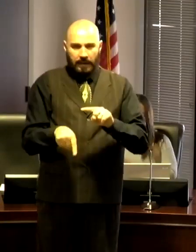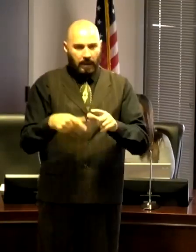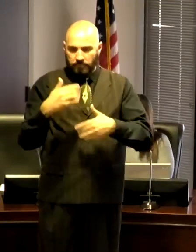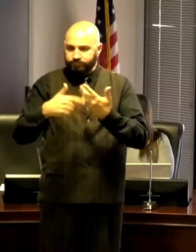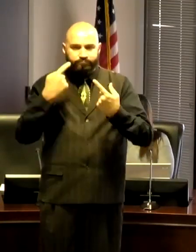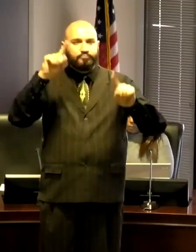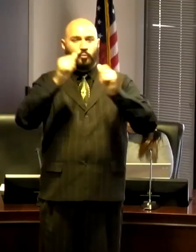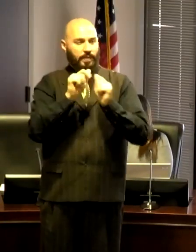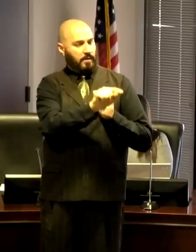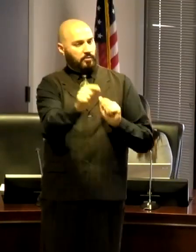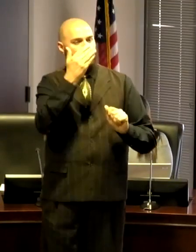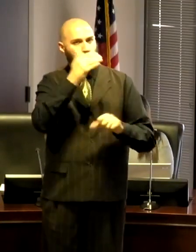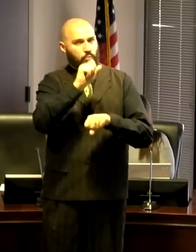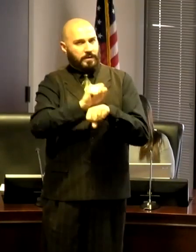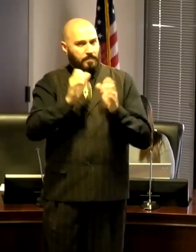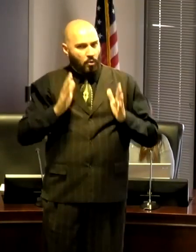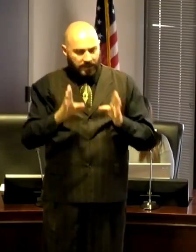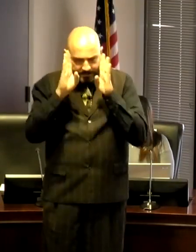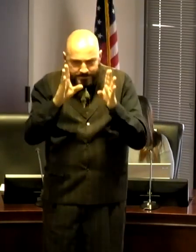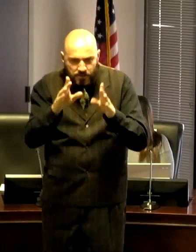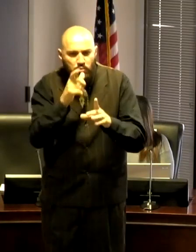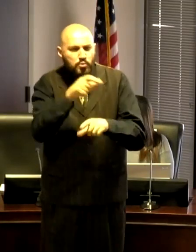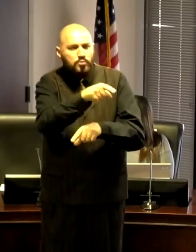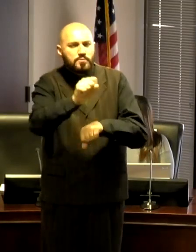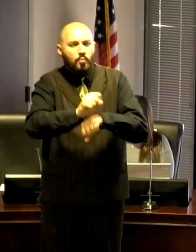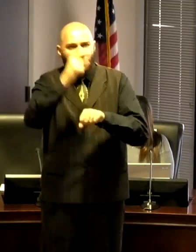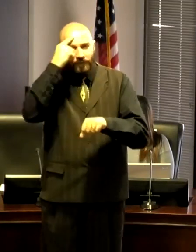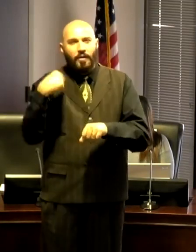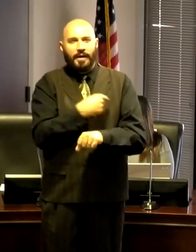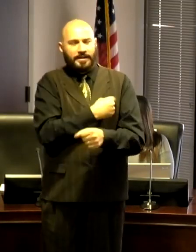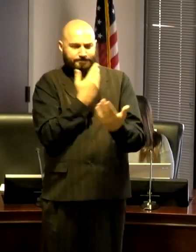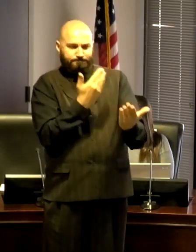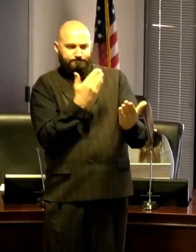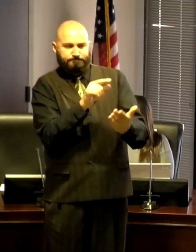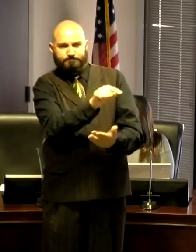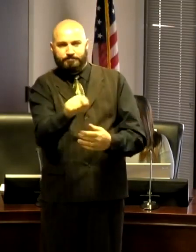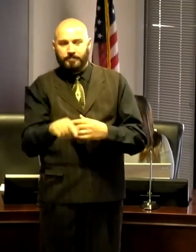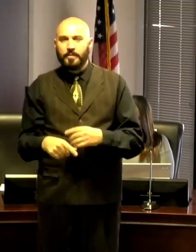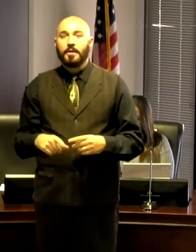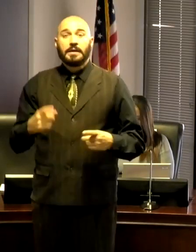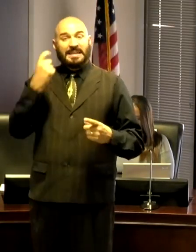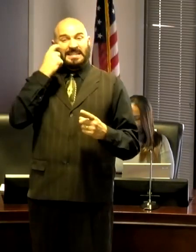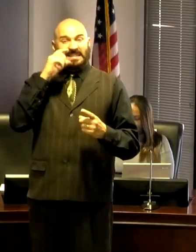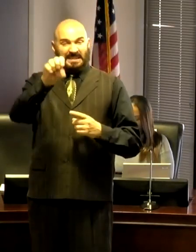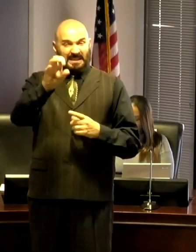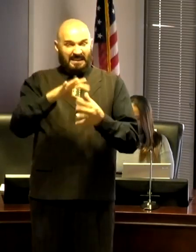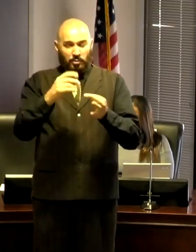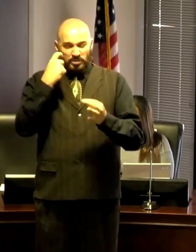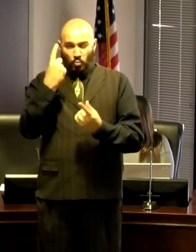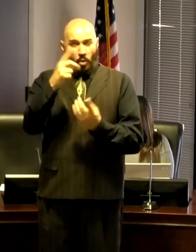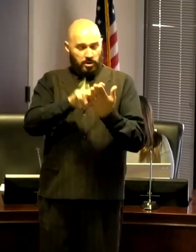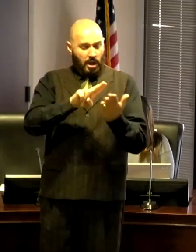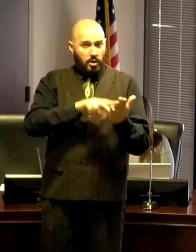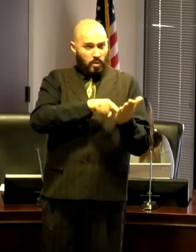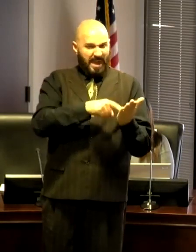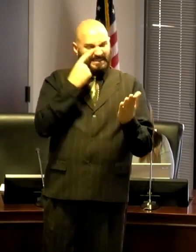that work for us. A couple of other updates for you. We have just expanded the scope of an existing contract with